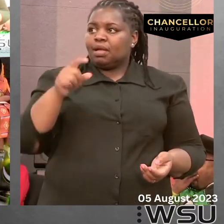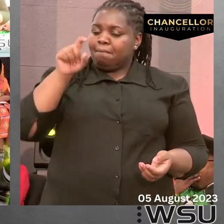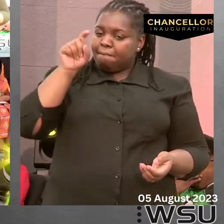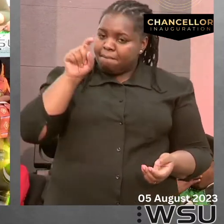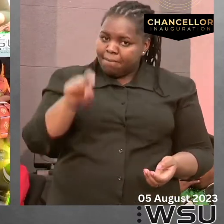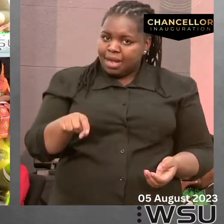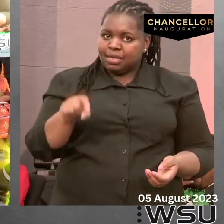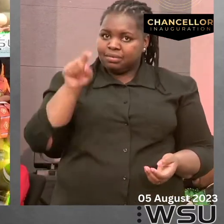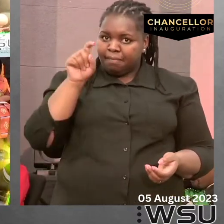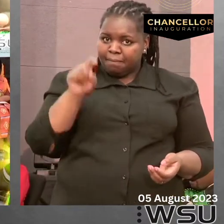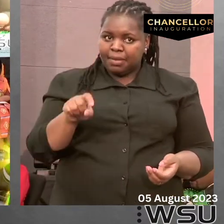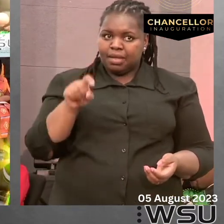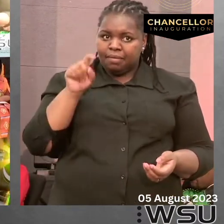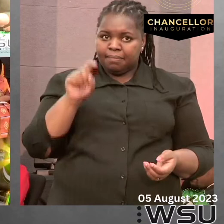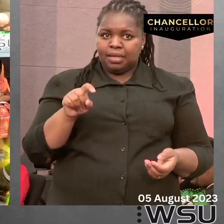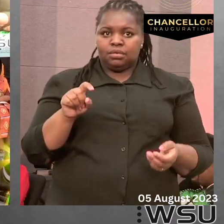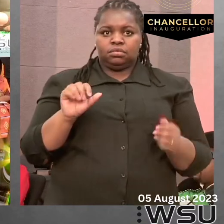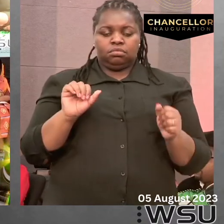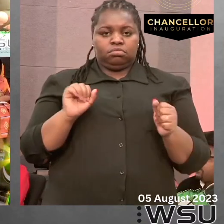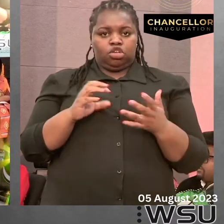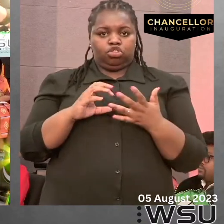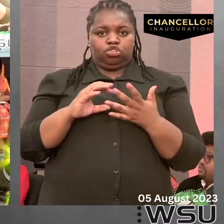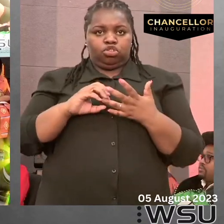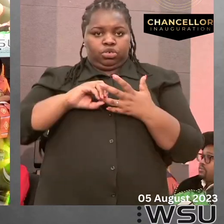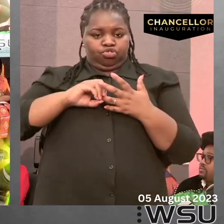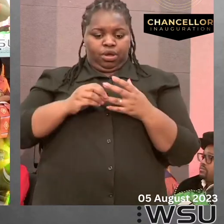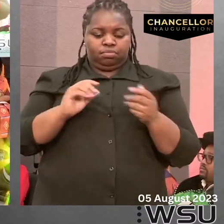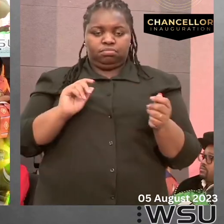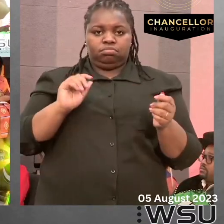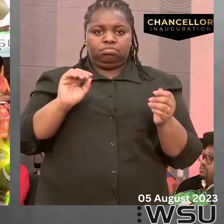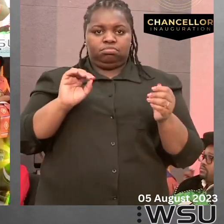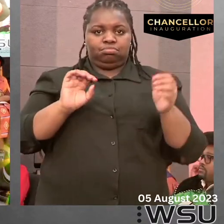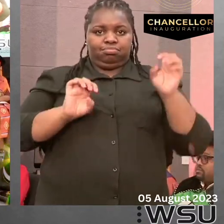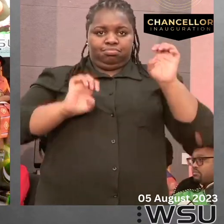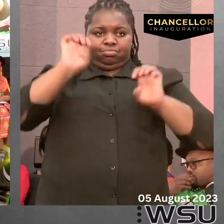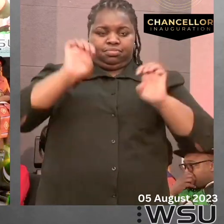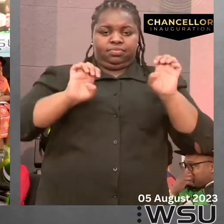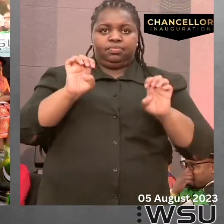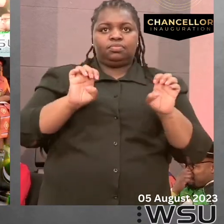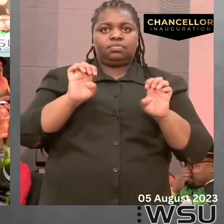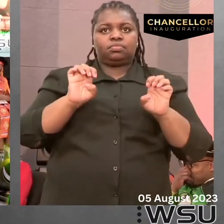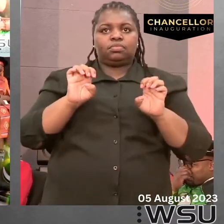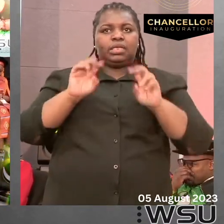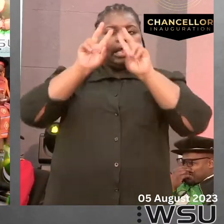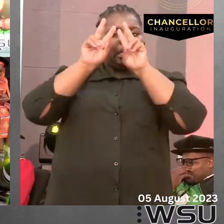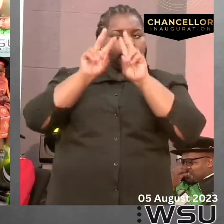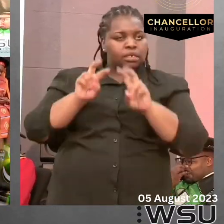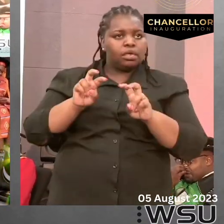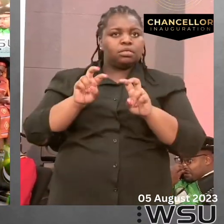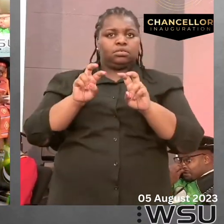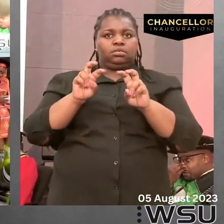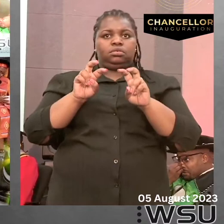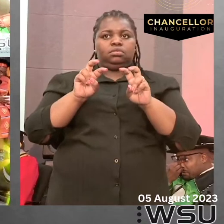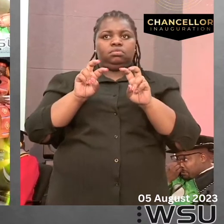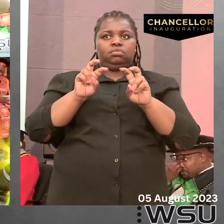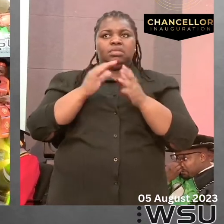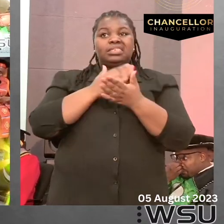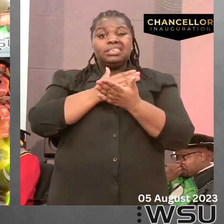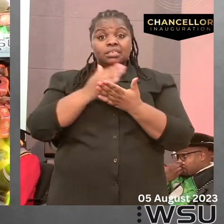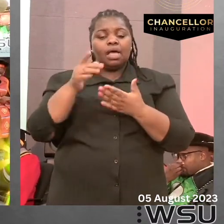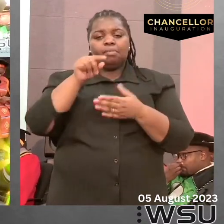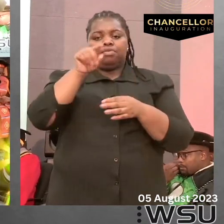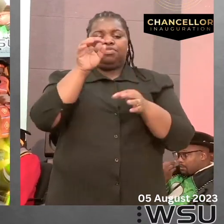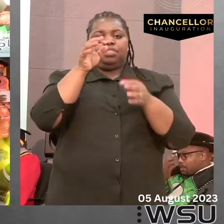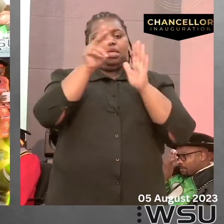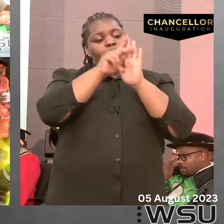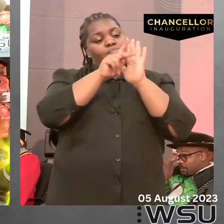a re-engineering, researched methodology and philosophy on some of the policies that